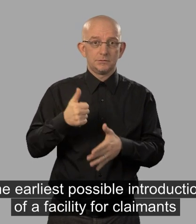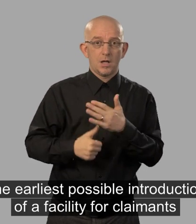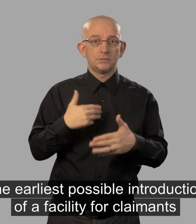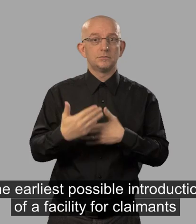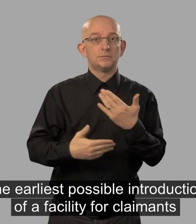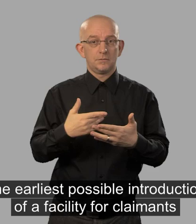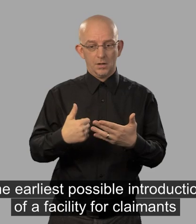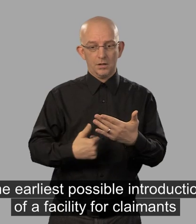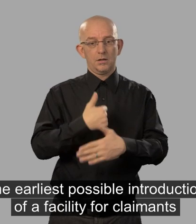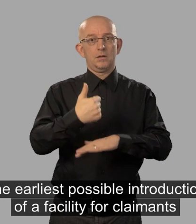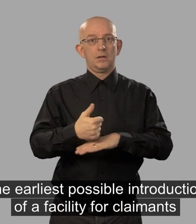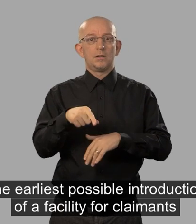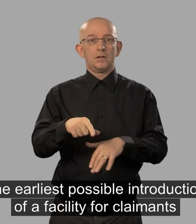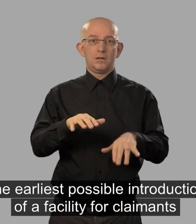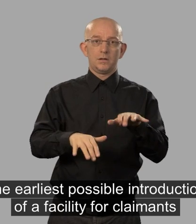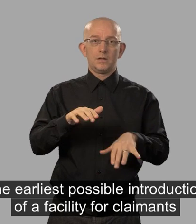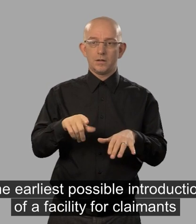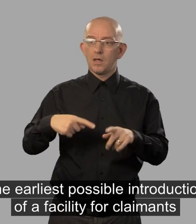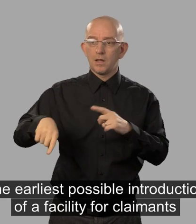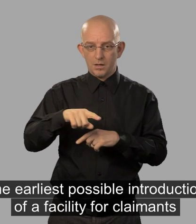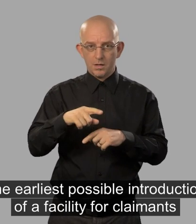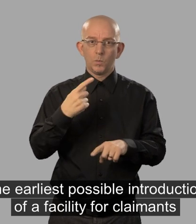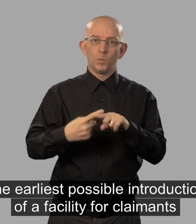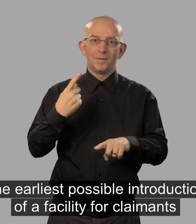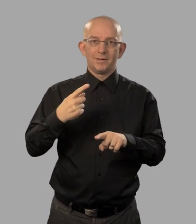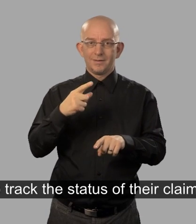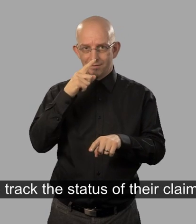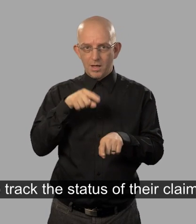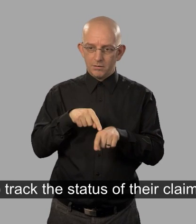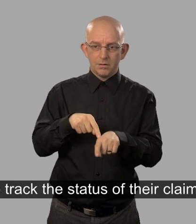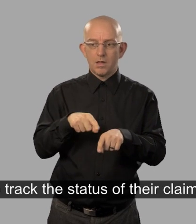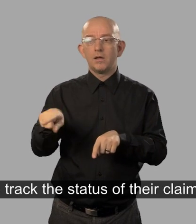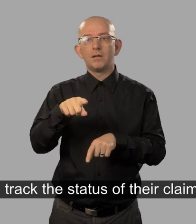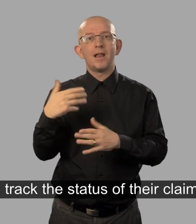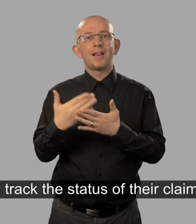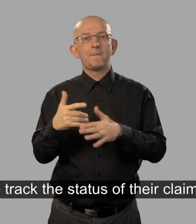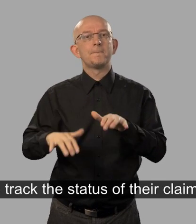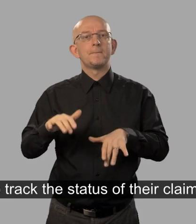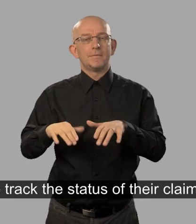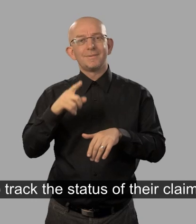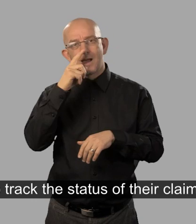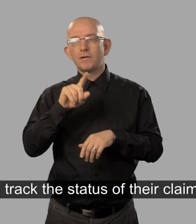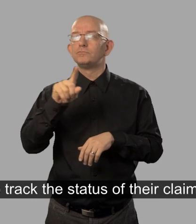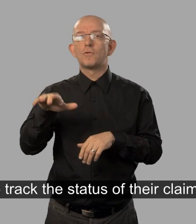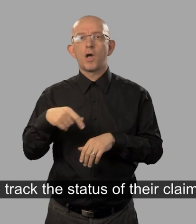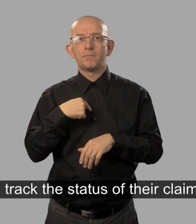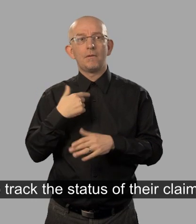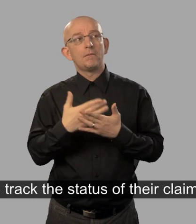The earliest possible introduction of a facility for claimants to track the status of their claim, possibly an online